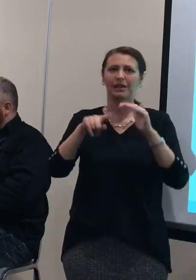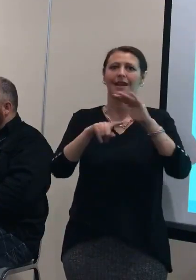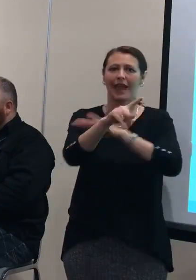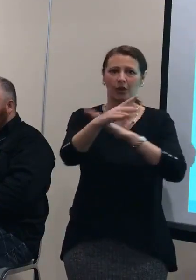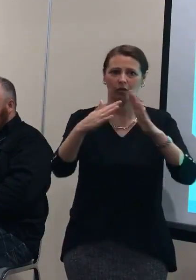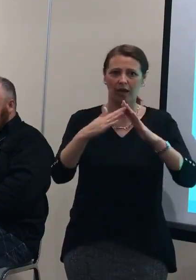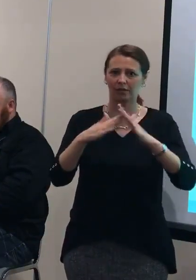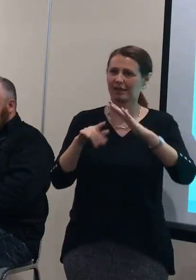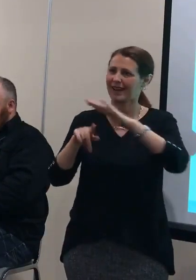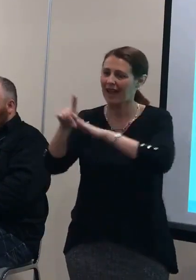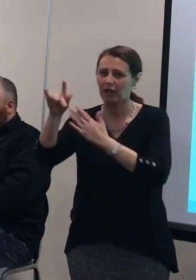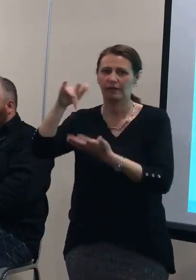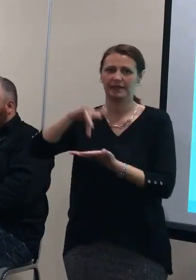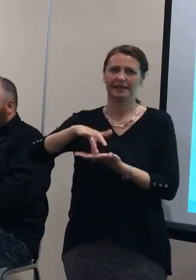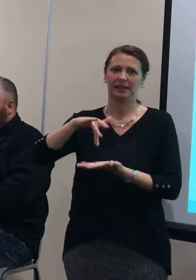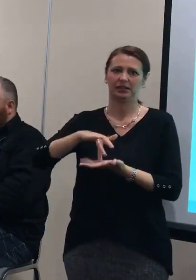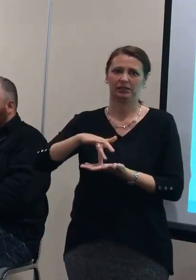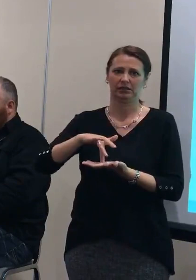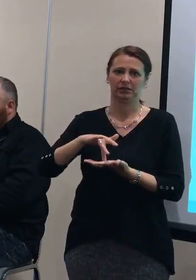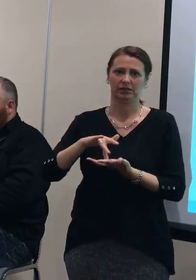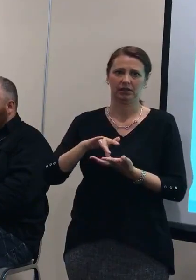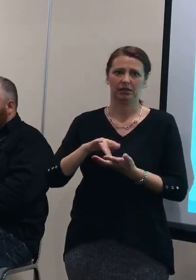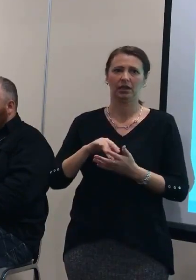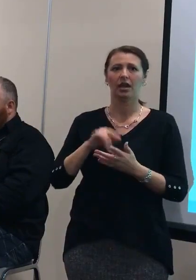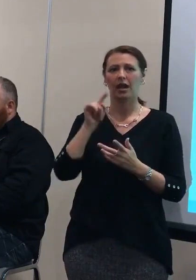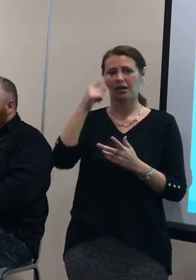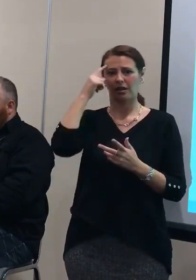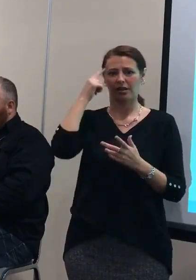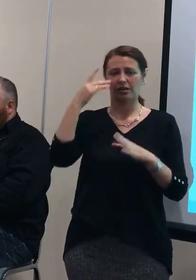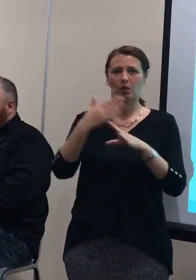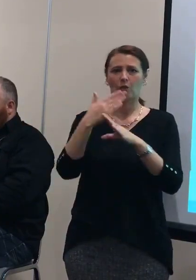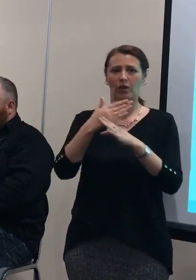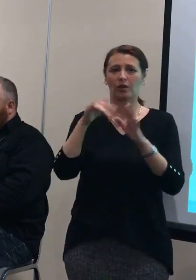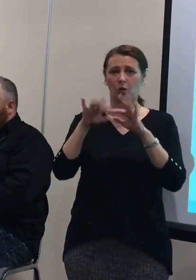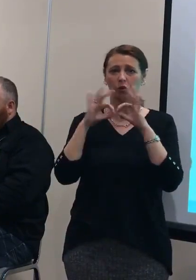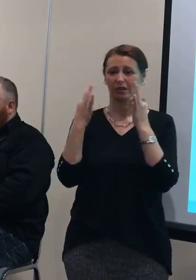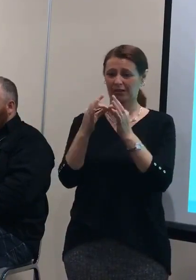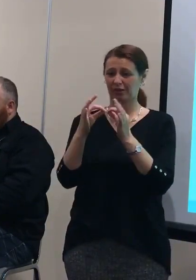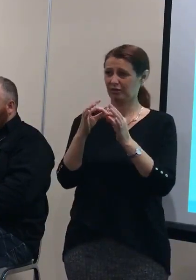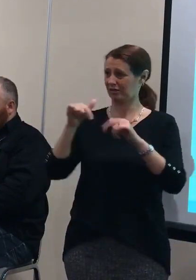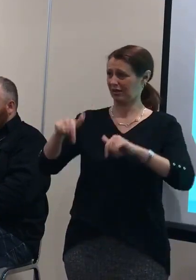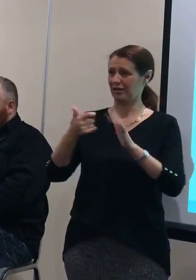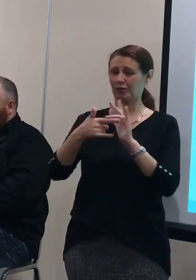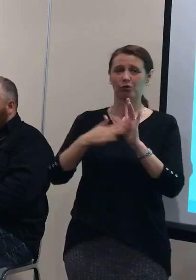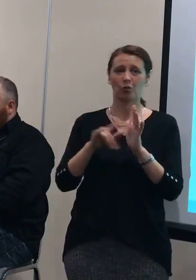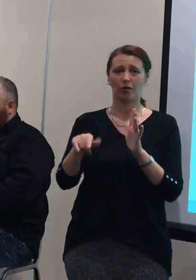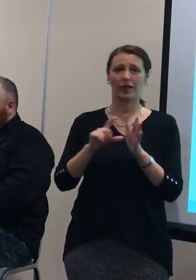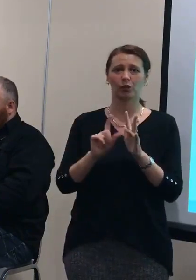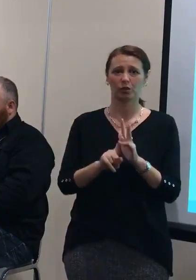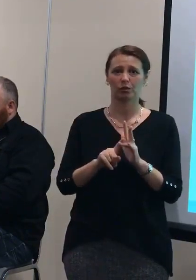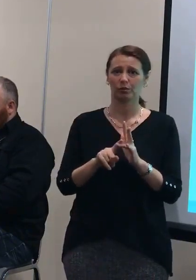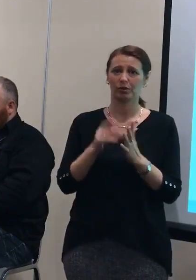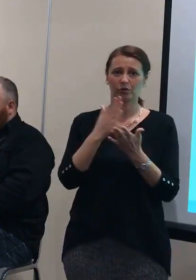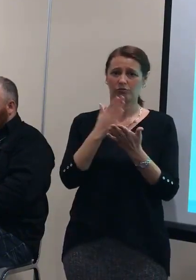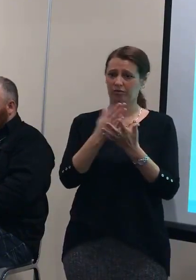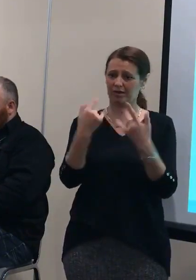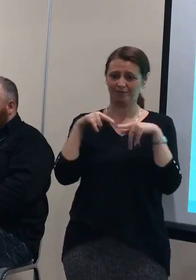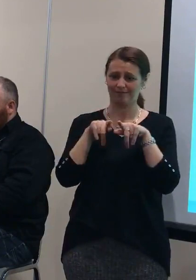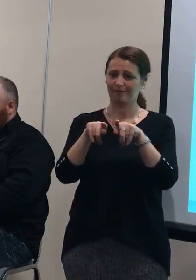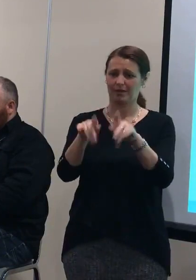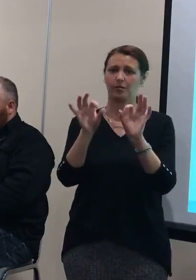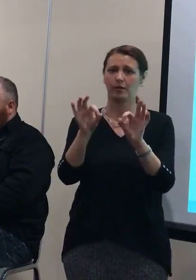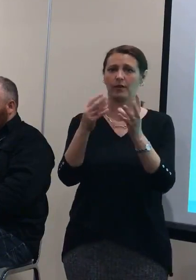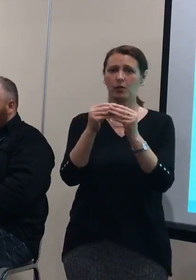out of the centres, and that's another reason why I think the work that the organisations in this room do is so well aligned